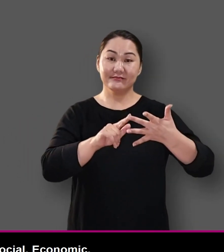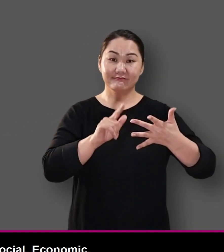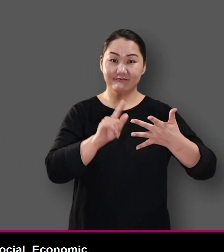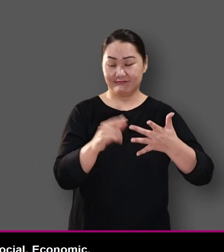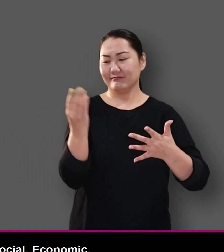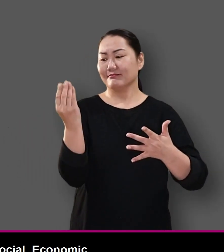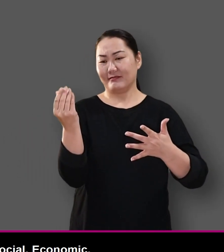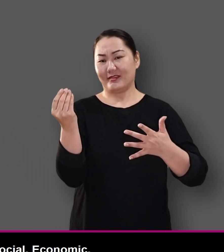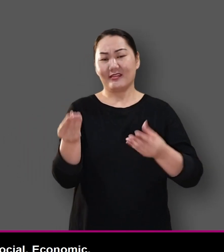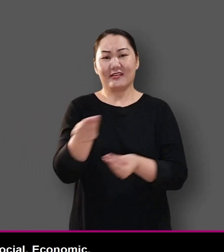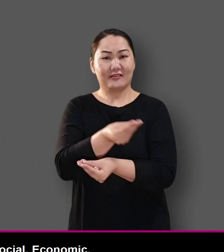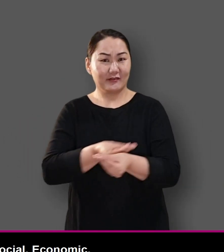economic,